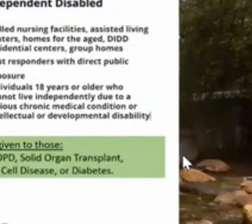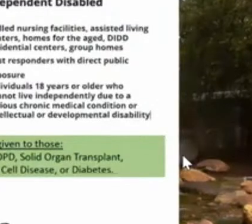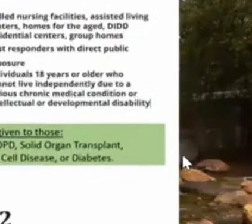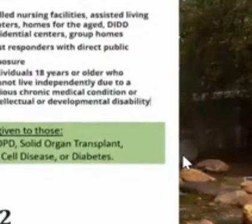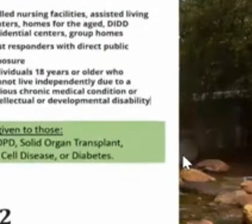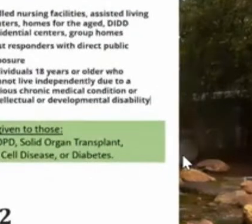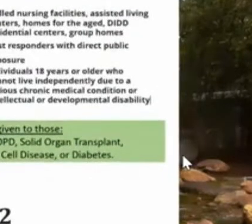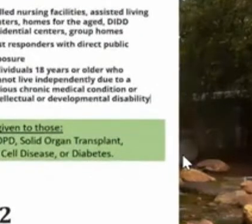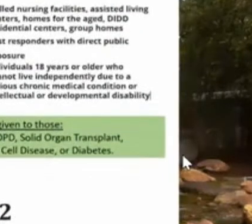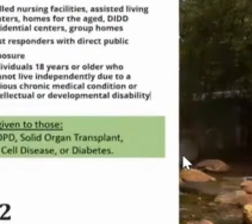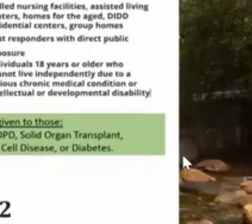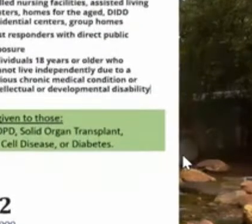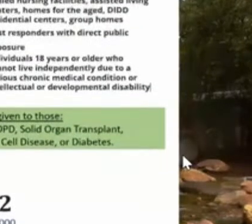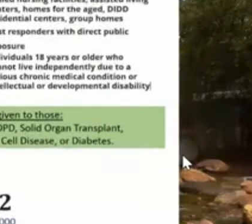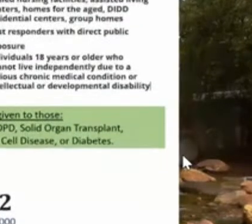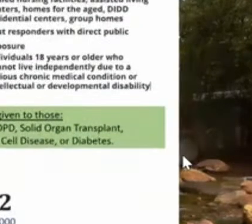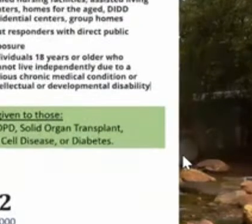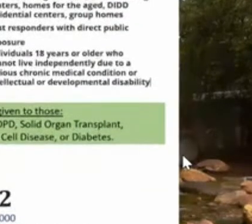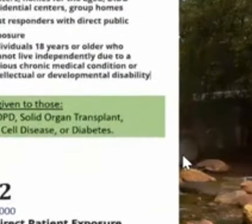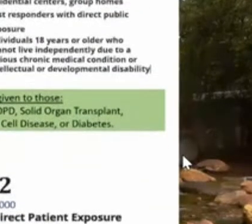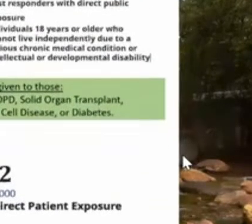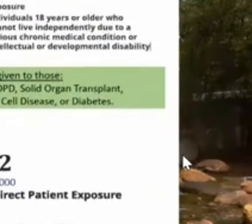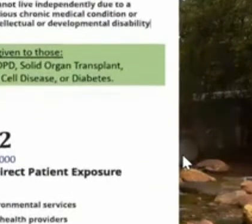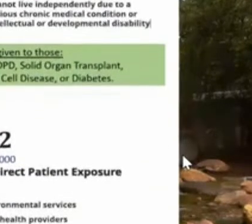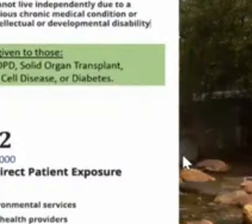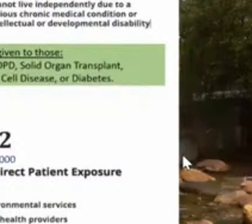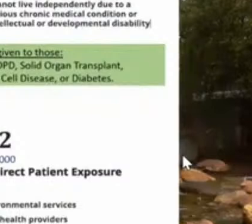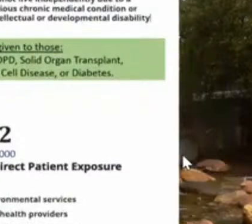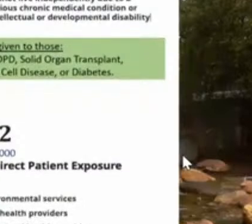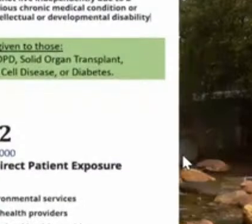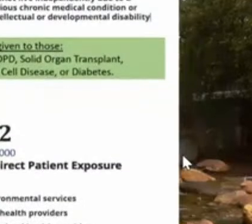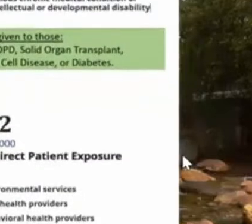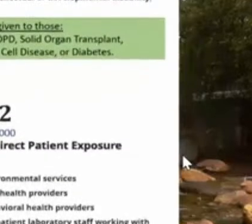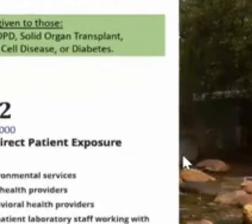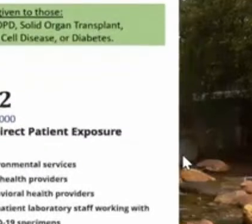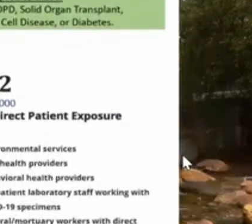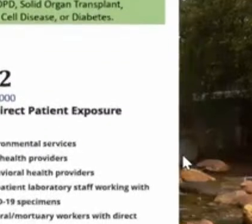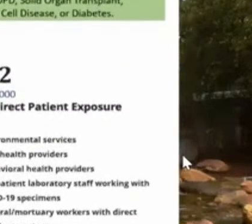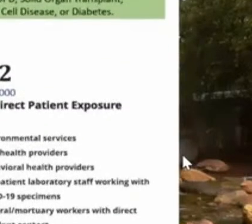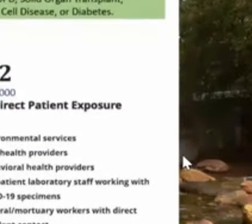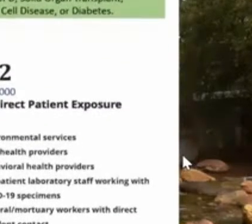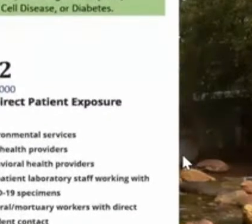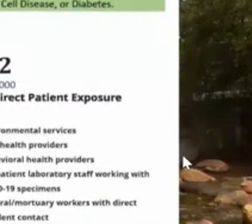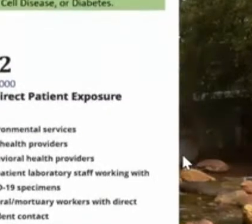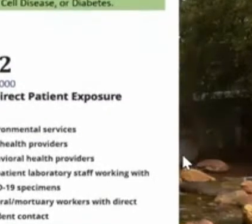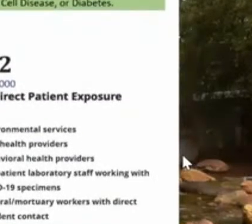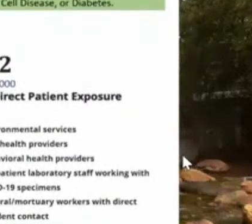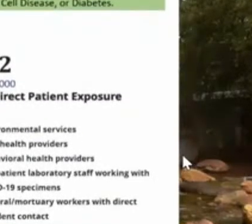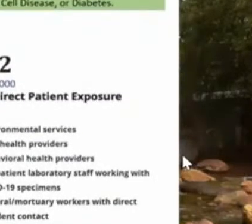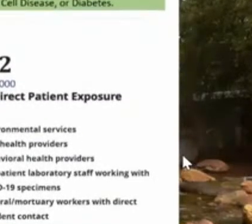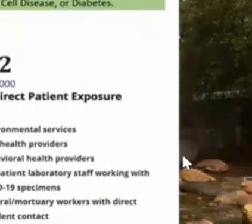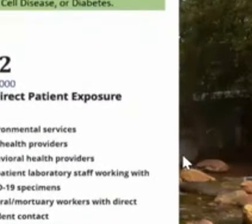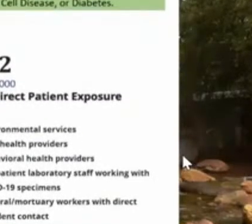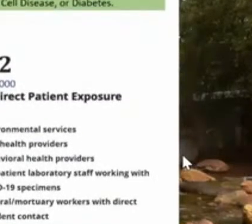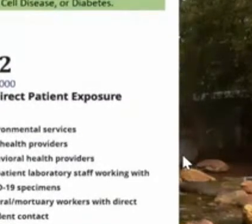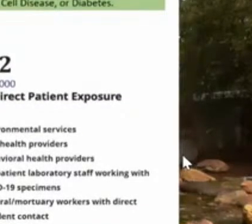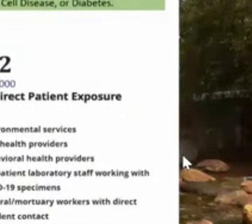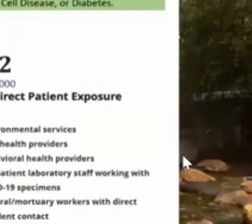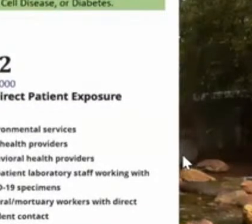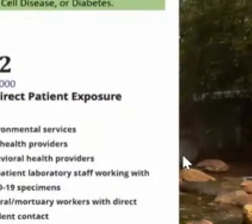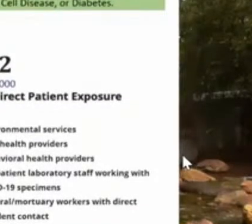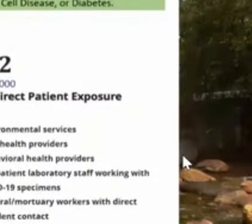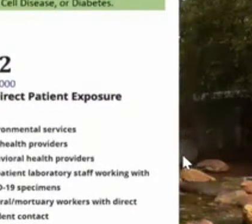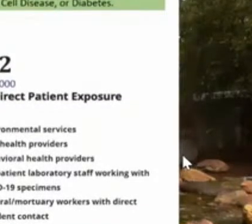responders, and those 75 and older. For a full list of the qualifying groups, head over to our vaccine information